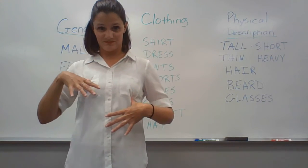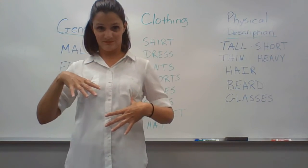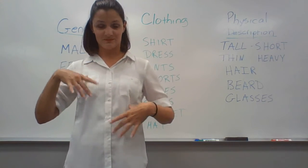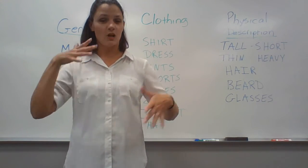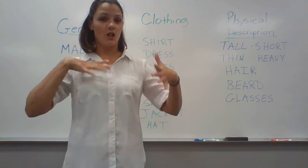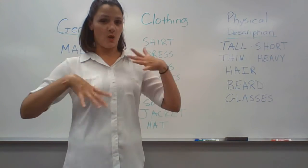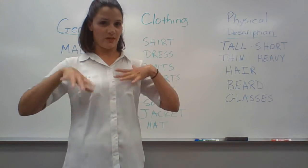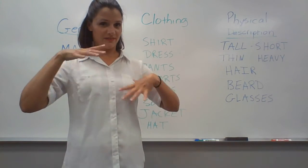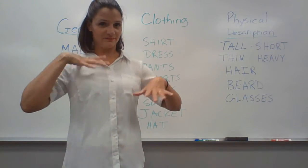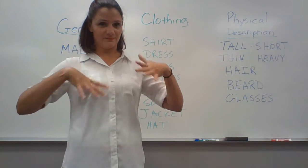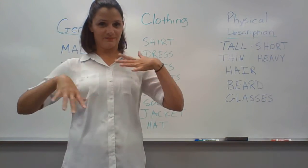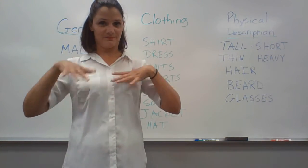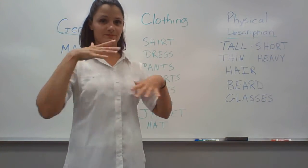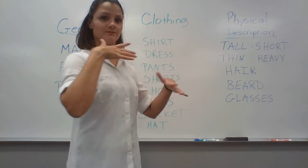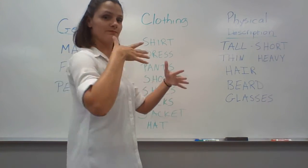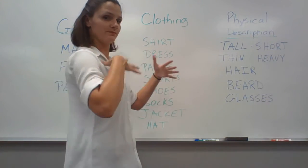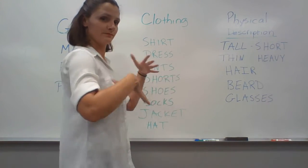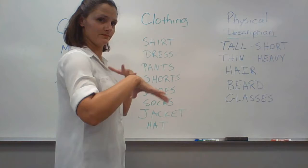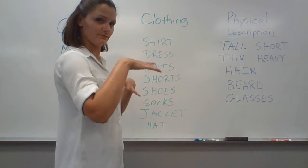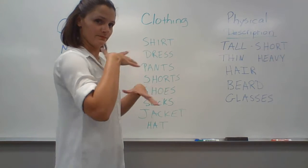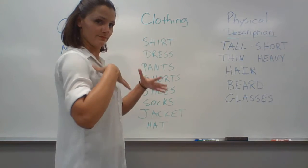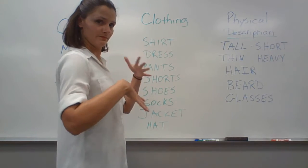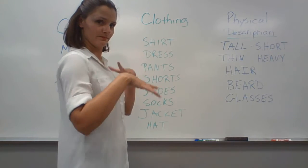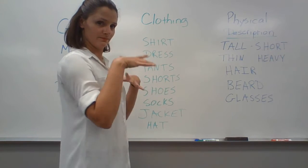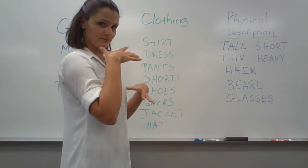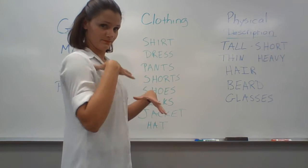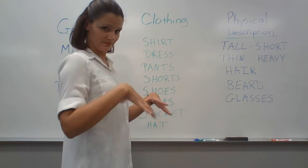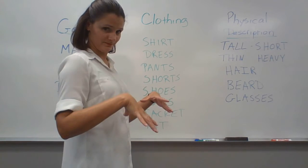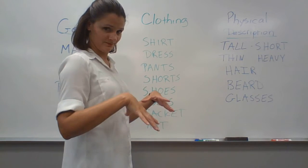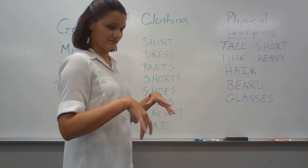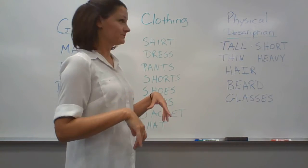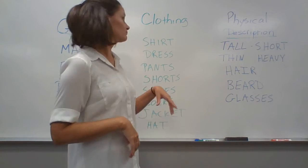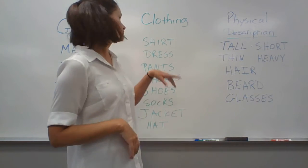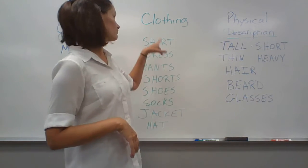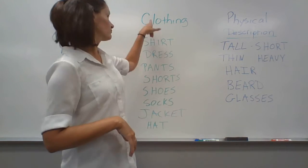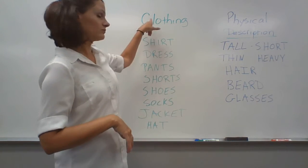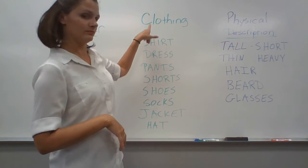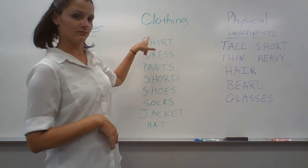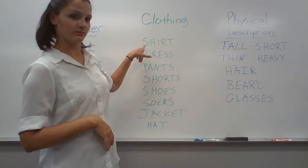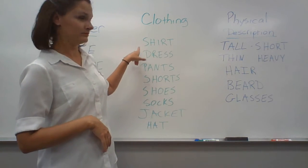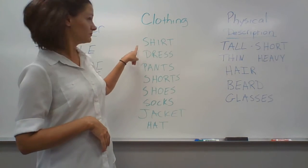Clothing.